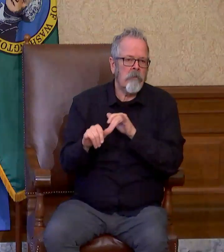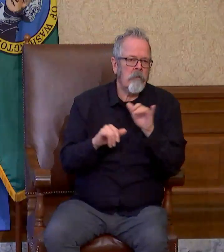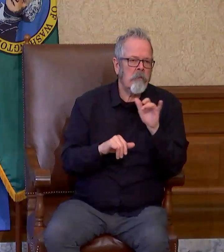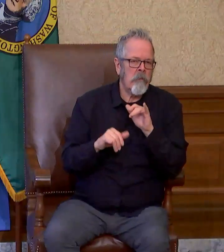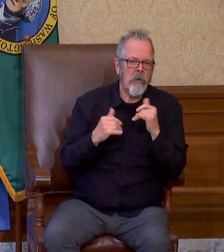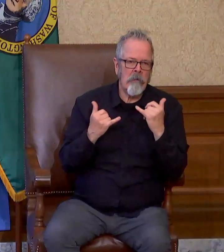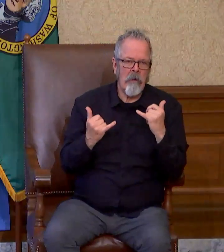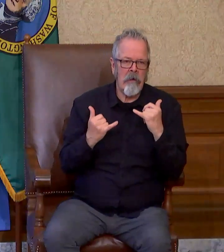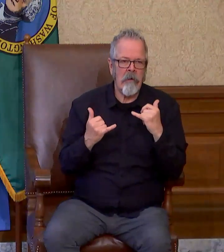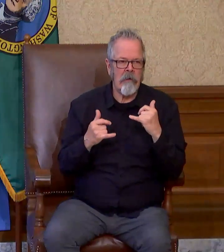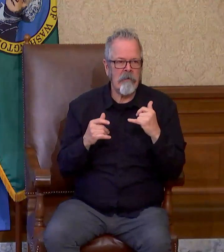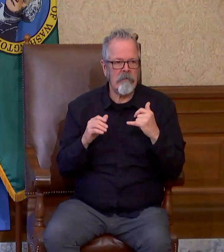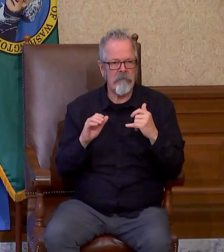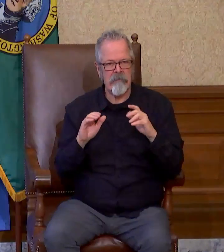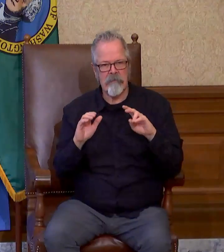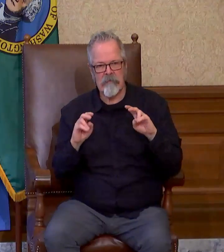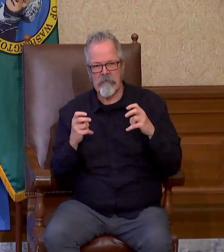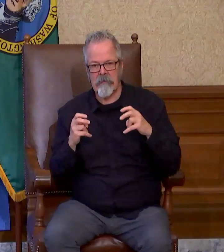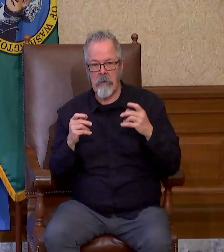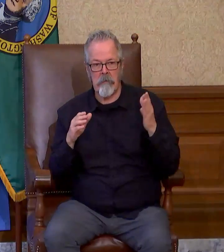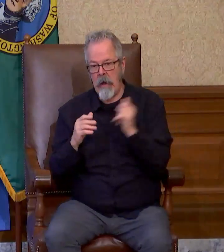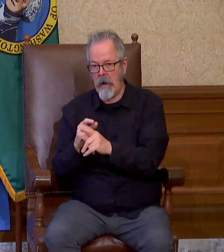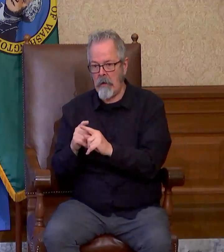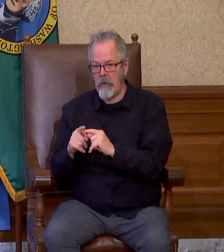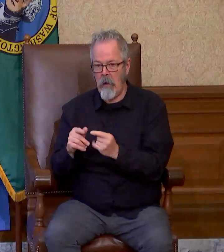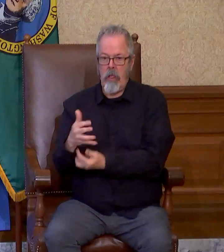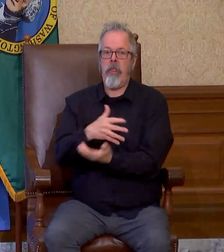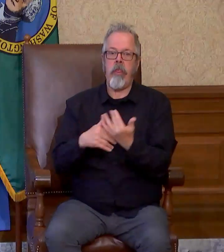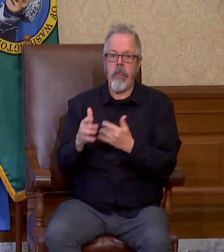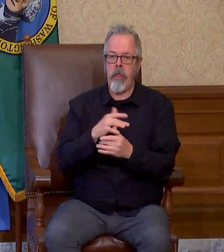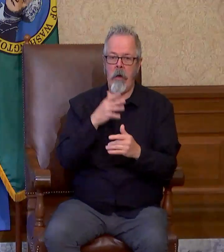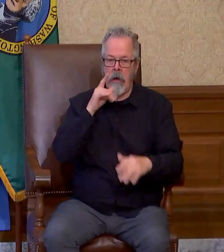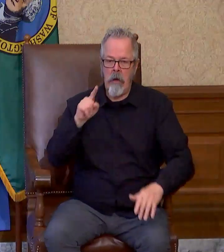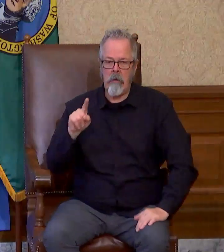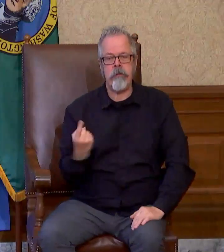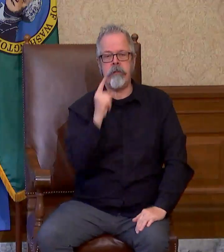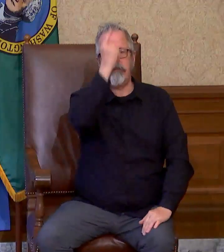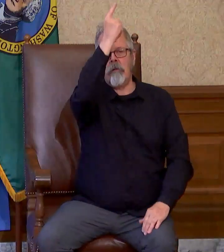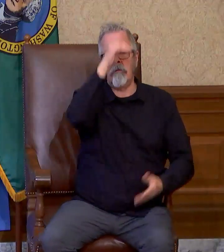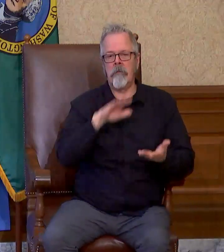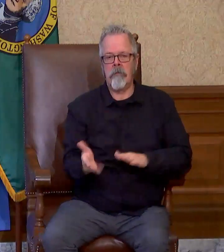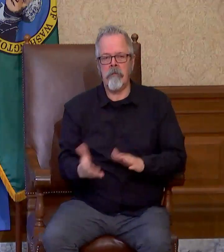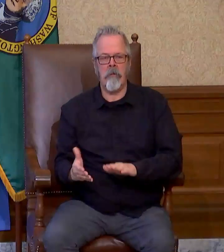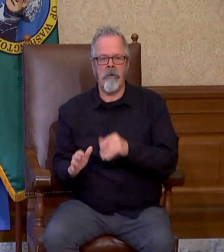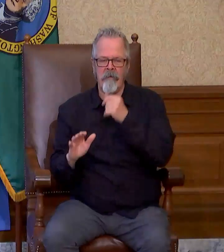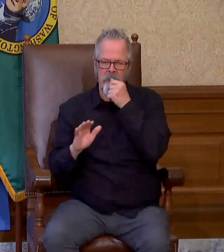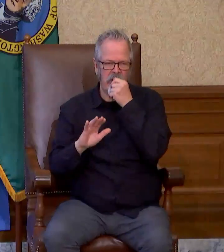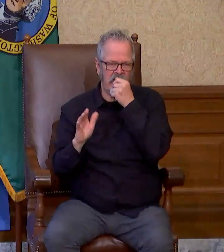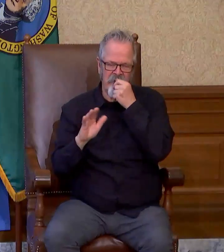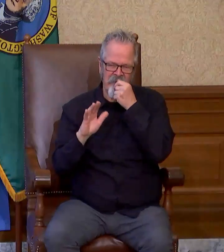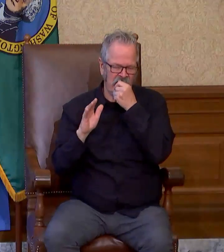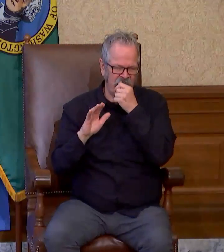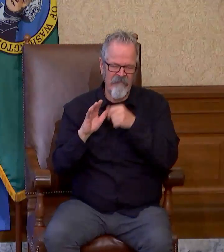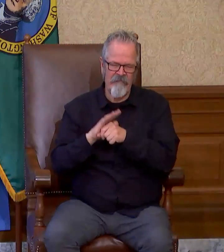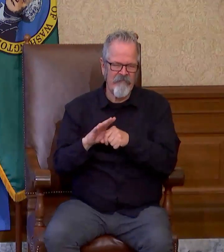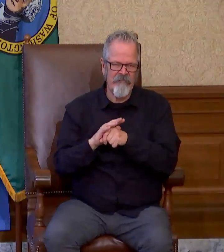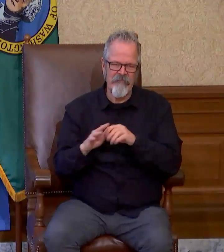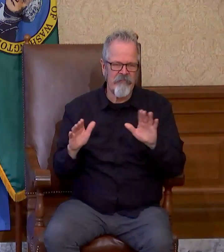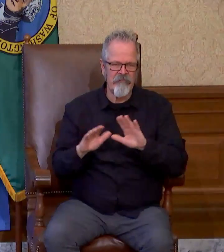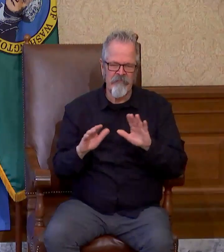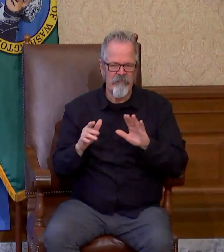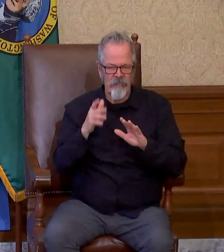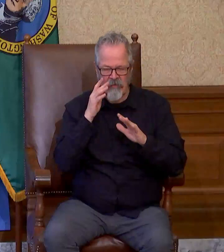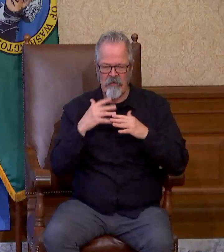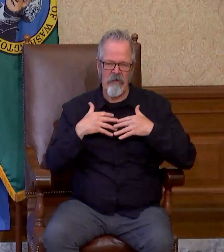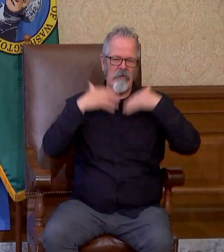to be under the beautiful blue Washington sky at home, not driving 150 miles. By the